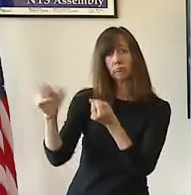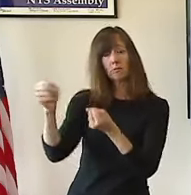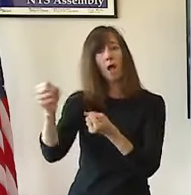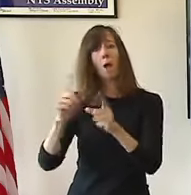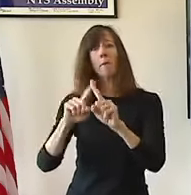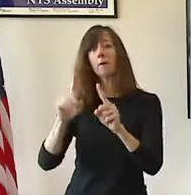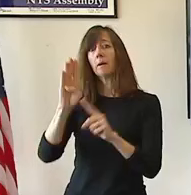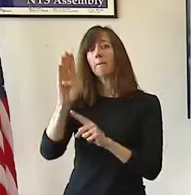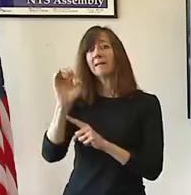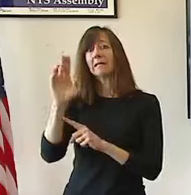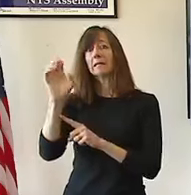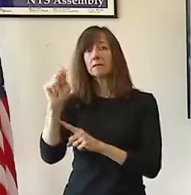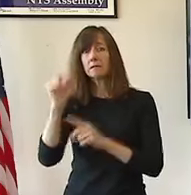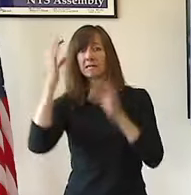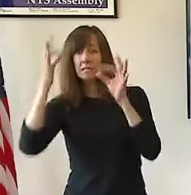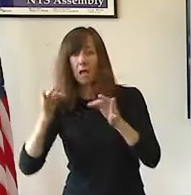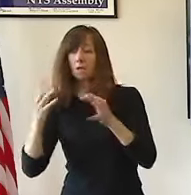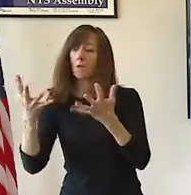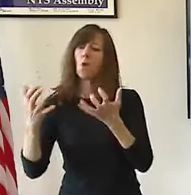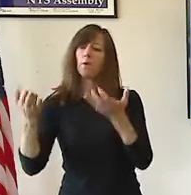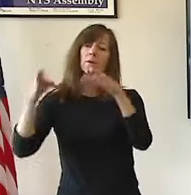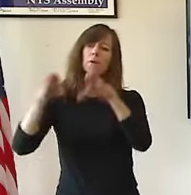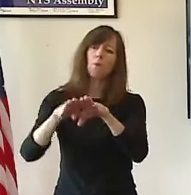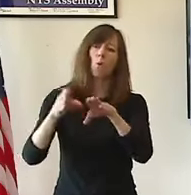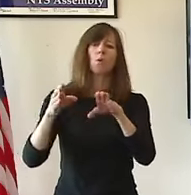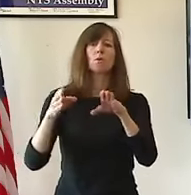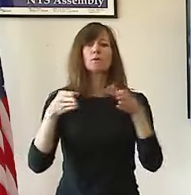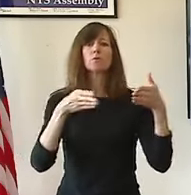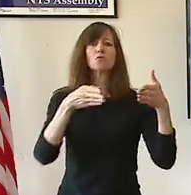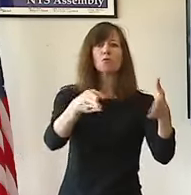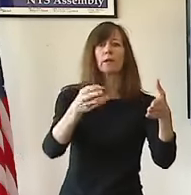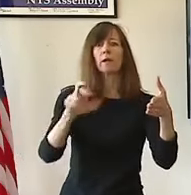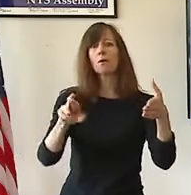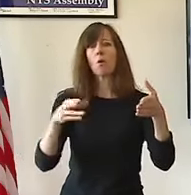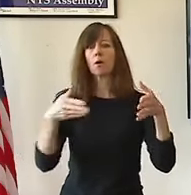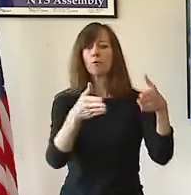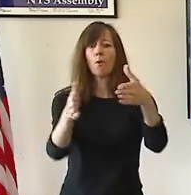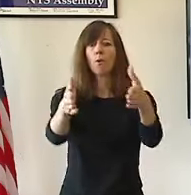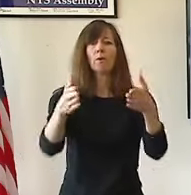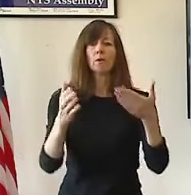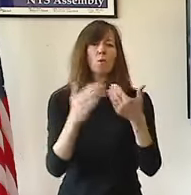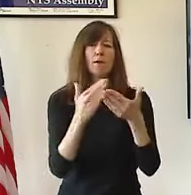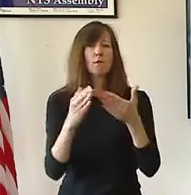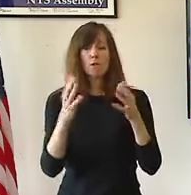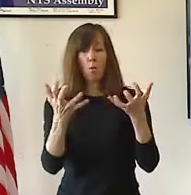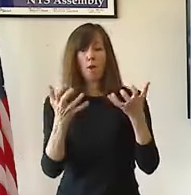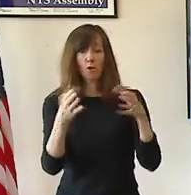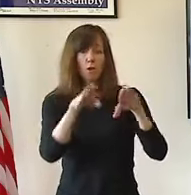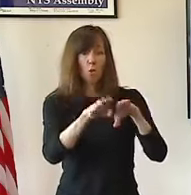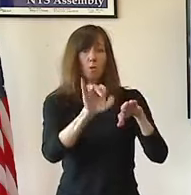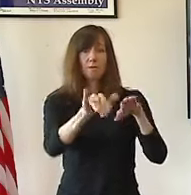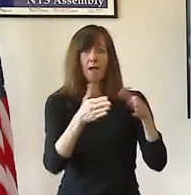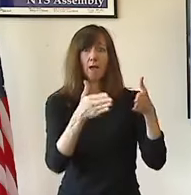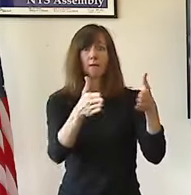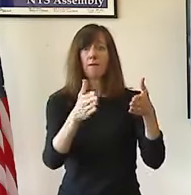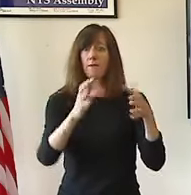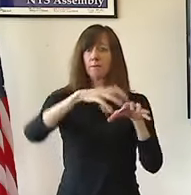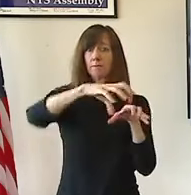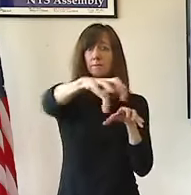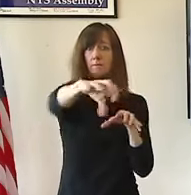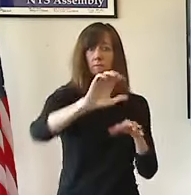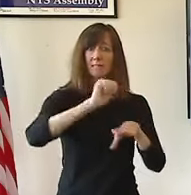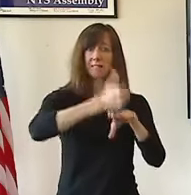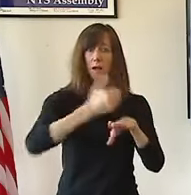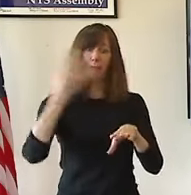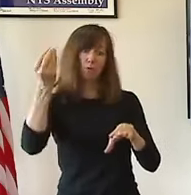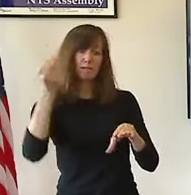street or a roadway that they want to close in order to allow businesses to set up outdoor dining on that roadway, I've extended an